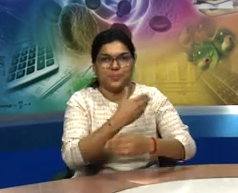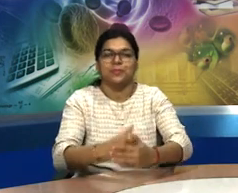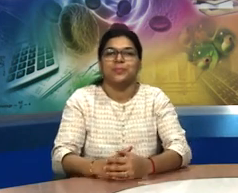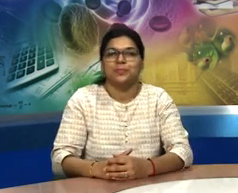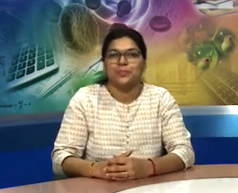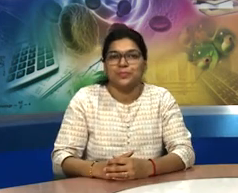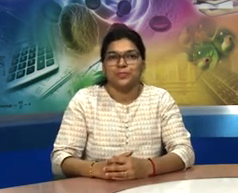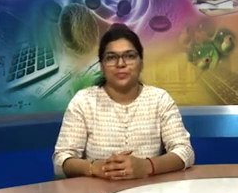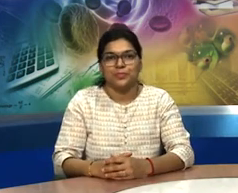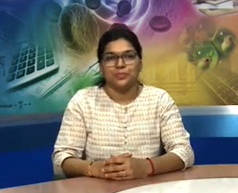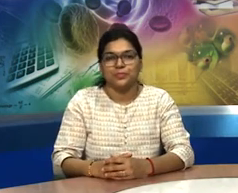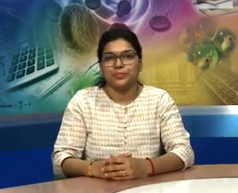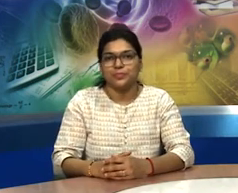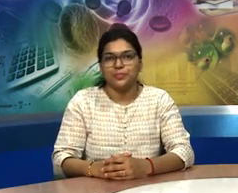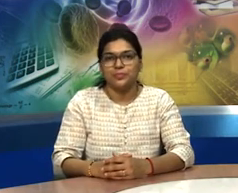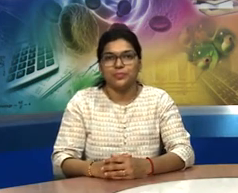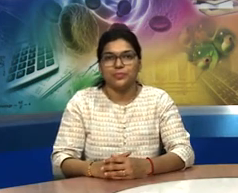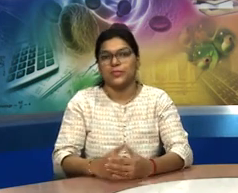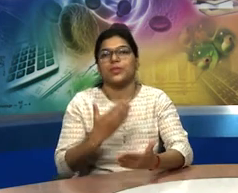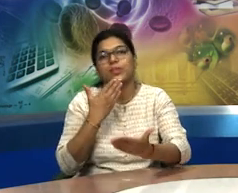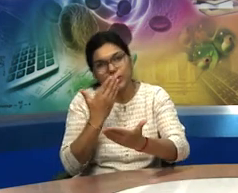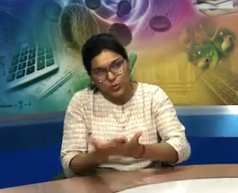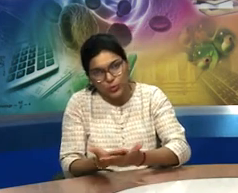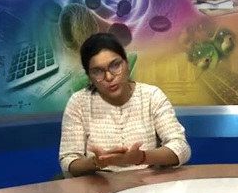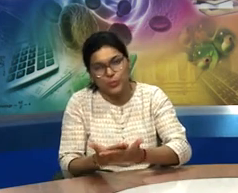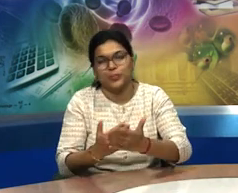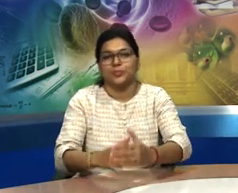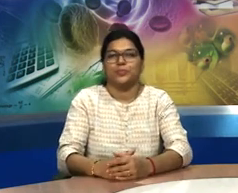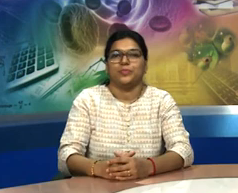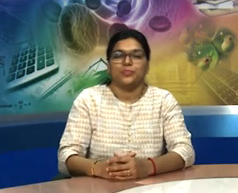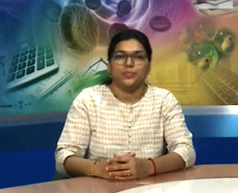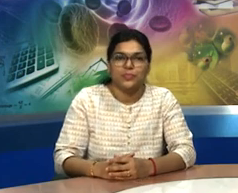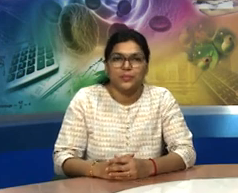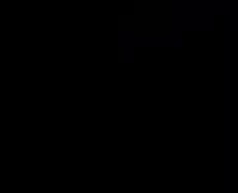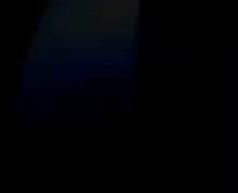Mohandas Karamchand Gandhi. Thank you.